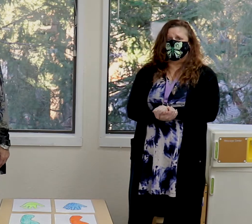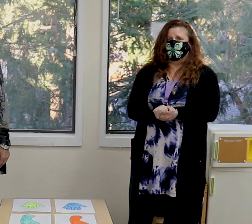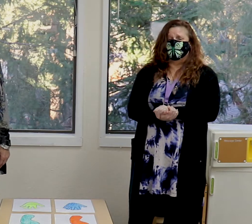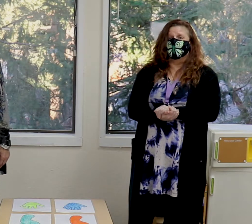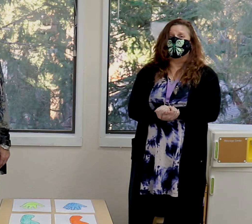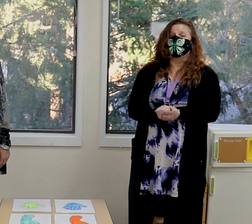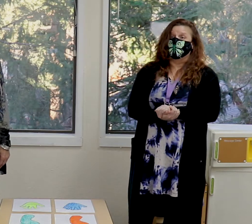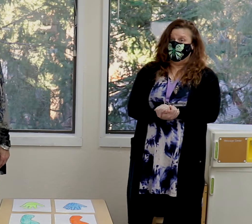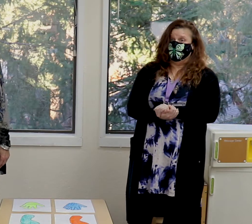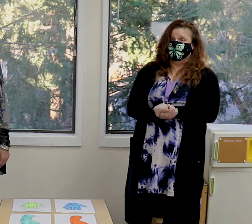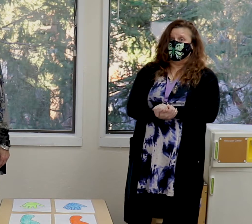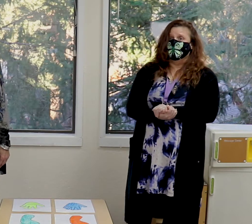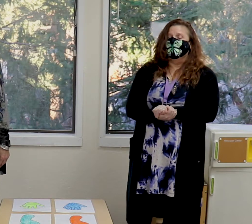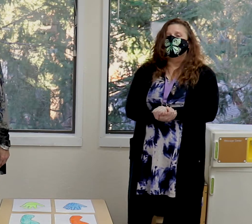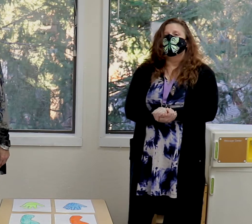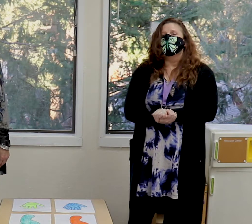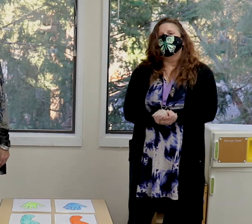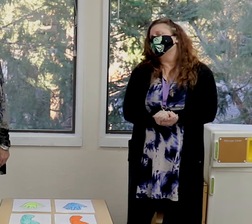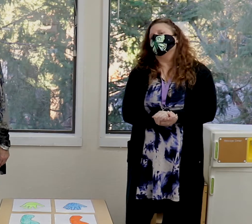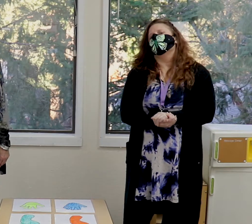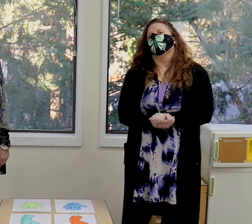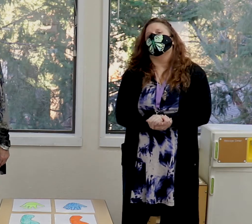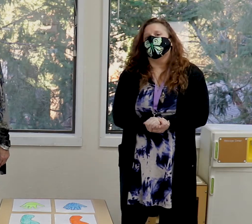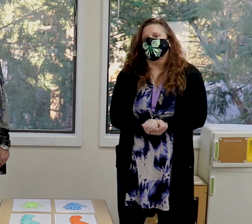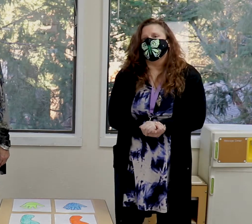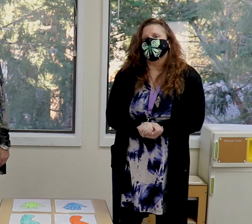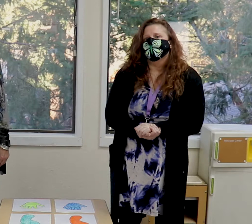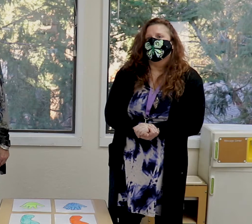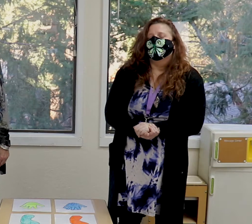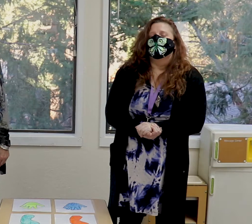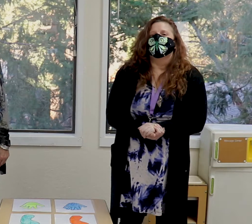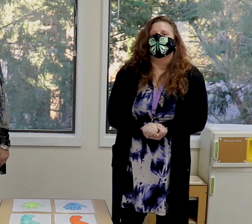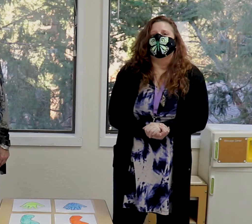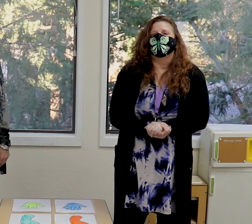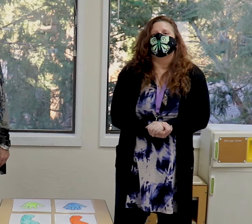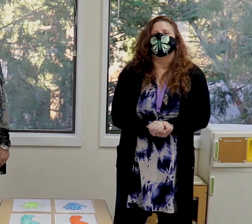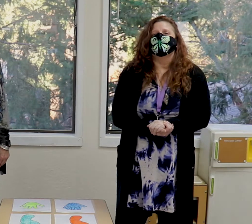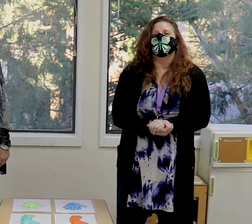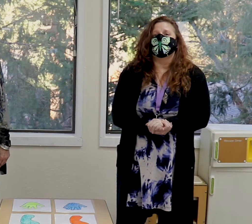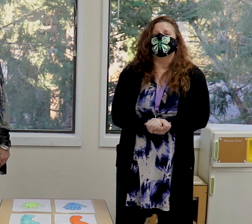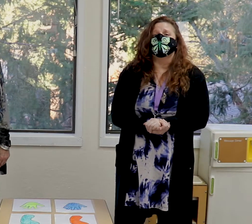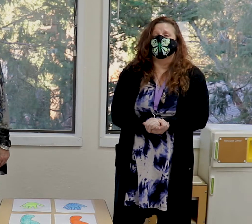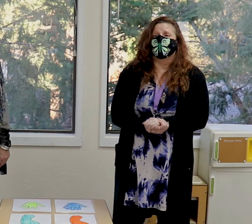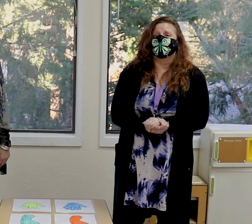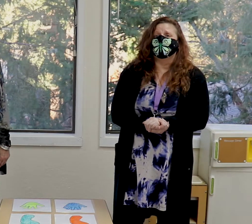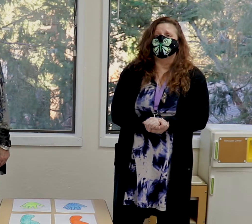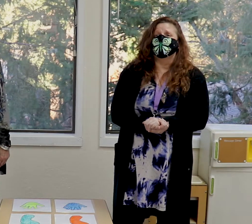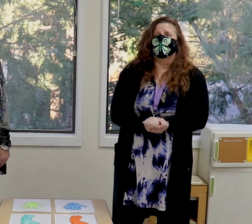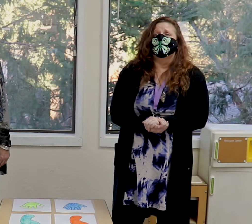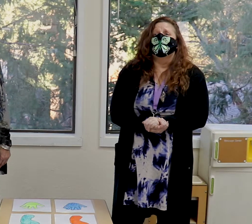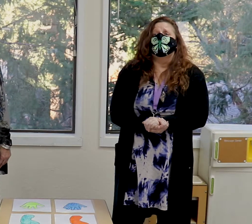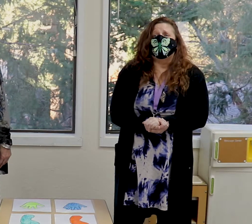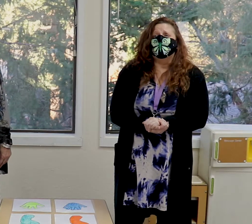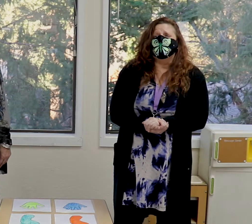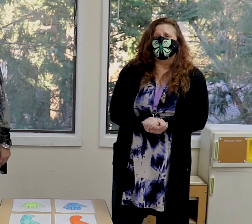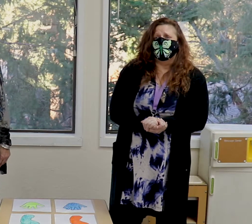school at home. So it's encouraged to, like, the kids should take at least